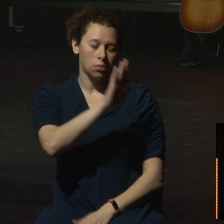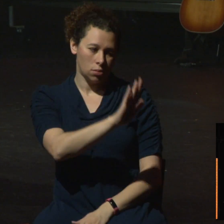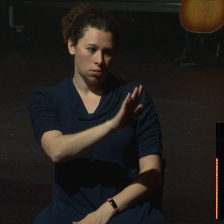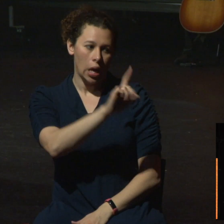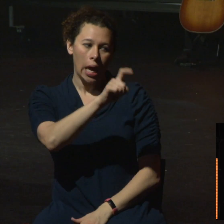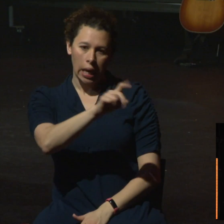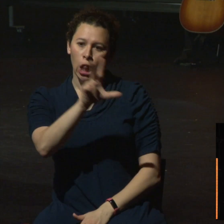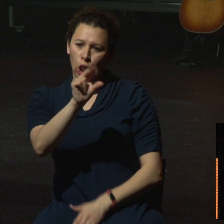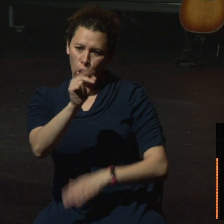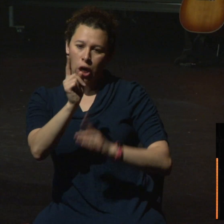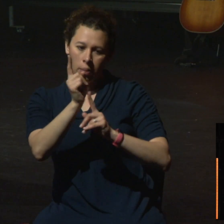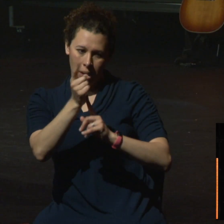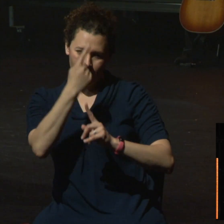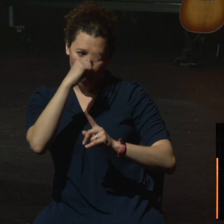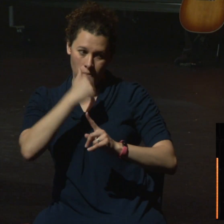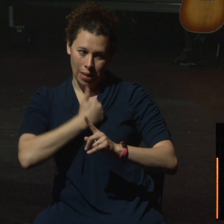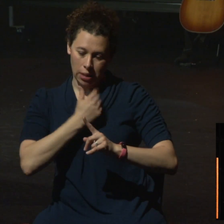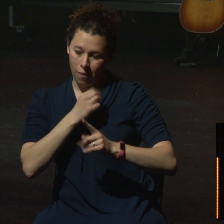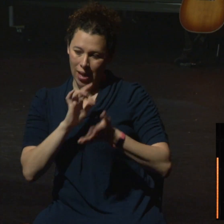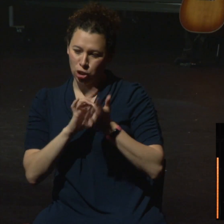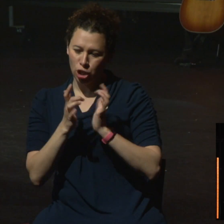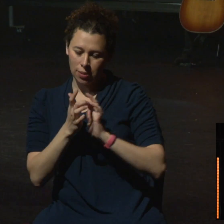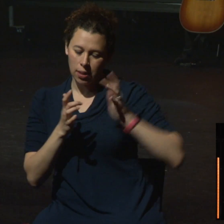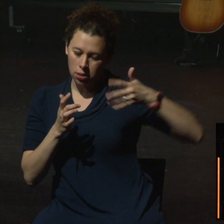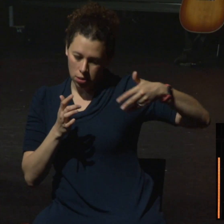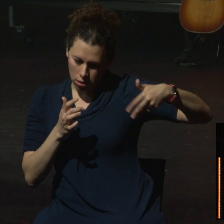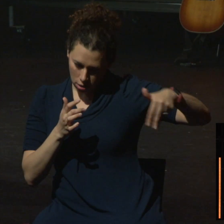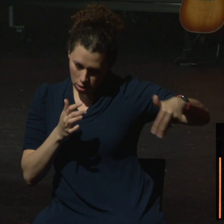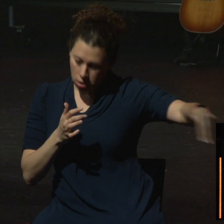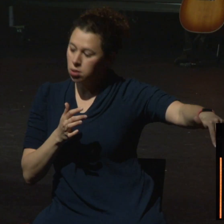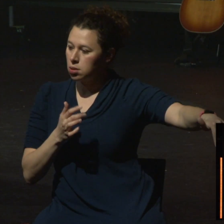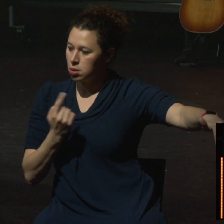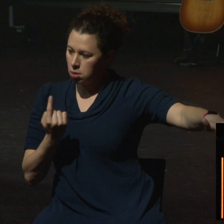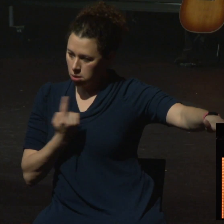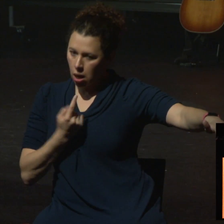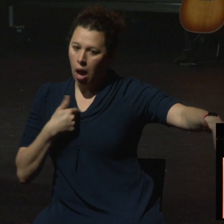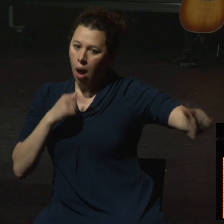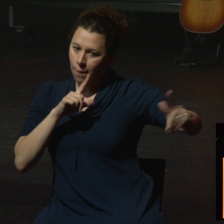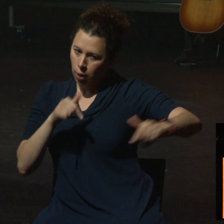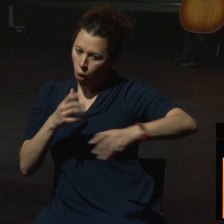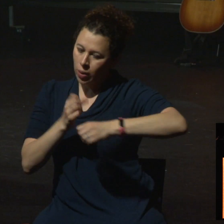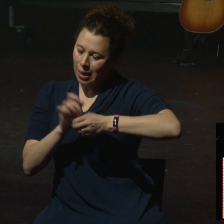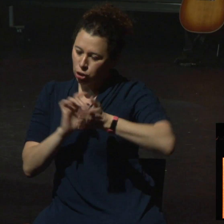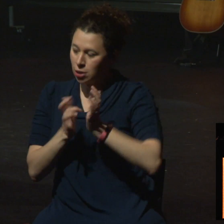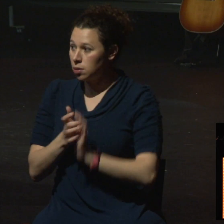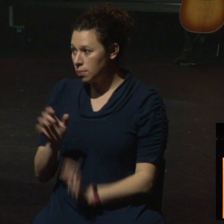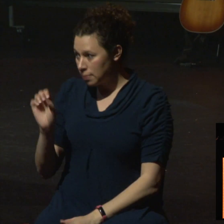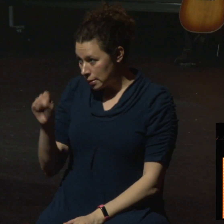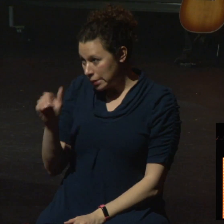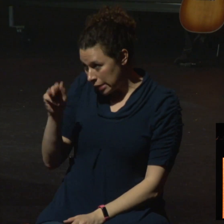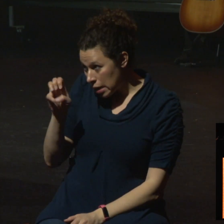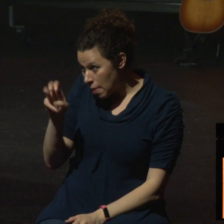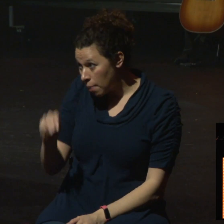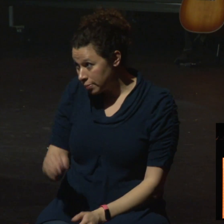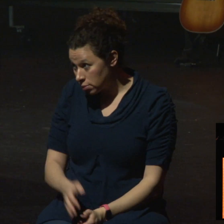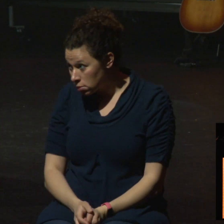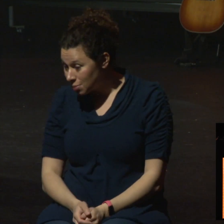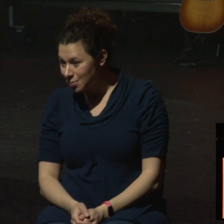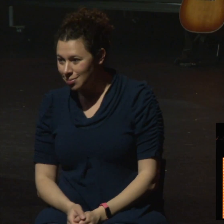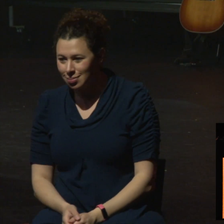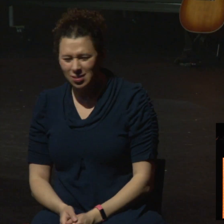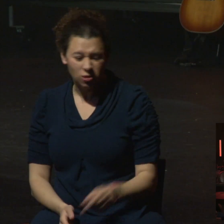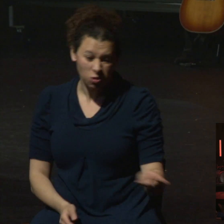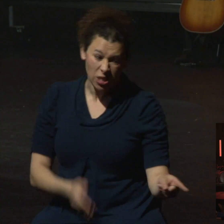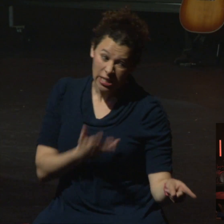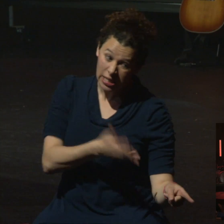and Jesus. Leave me alone. Don't let the kids bother me. I'm going to get some Jesus time. And I'm like, yes, ma'am. I'm looking at the kids. Leave your mama alone.